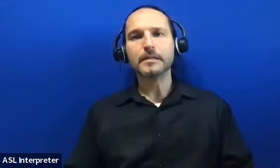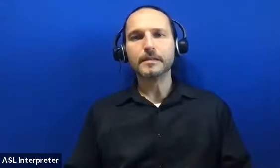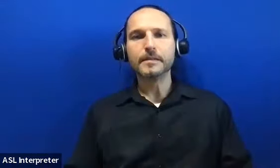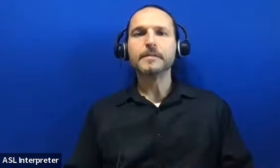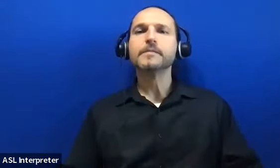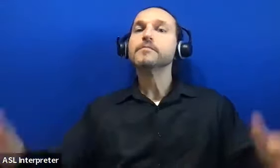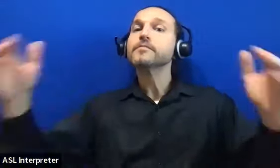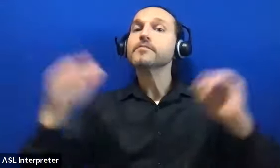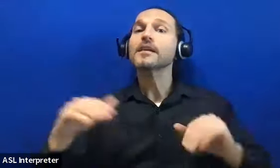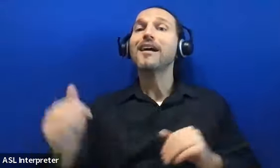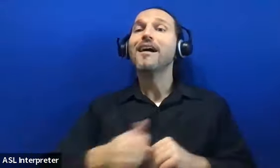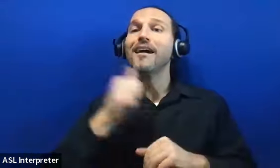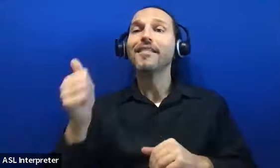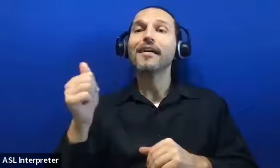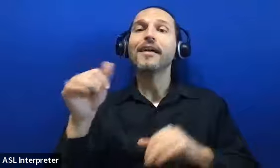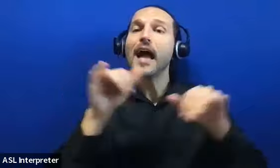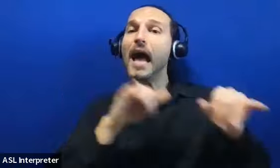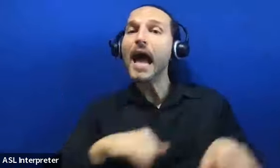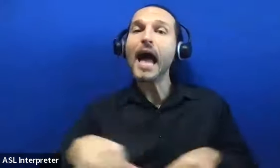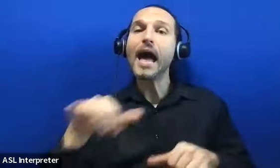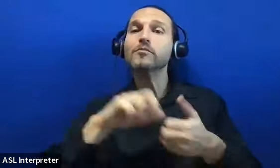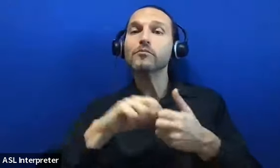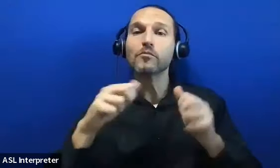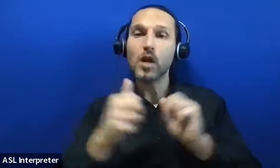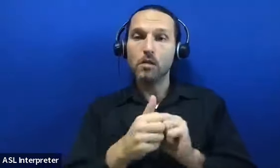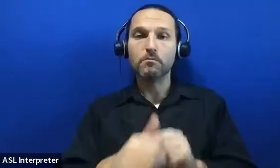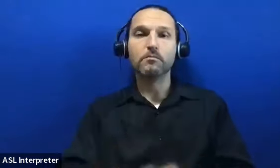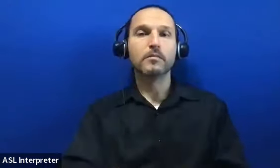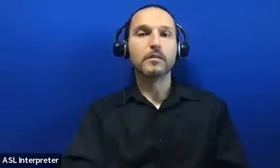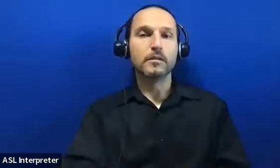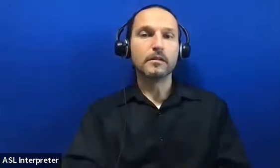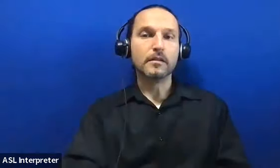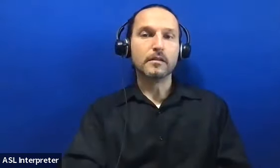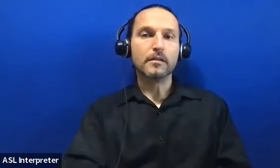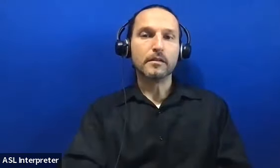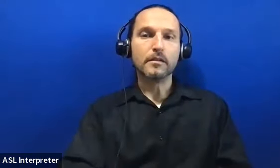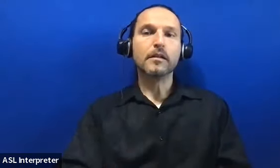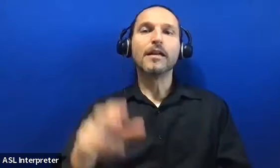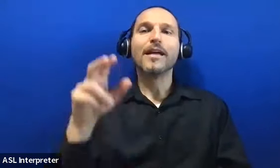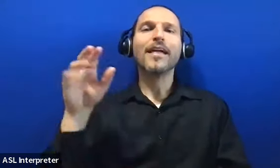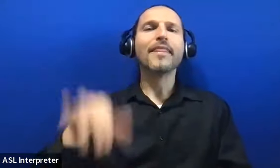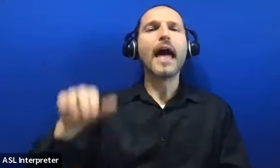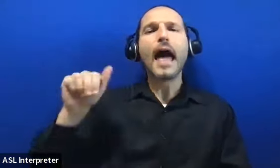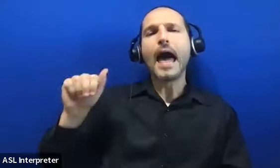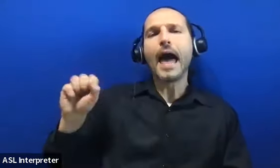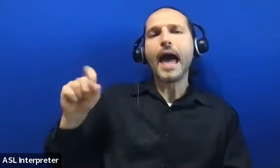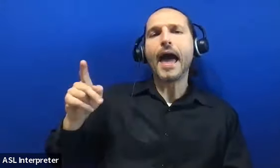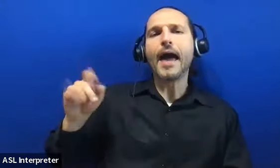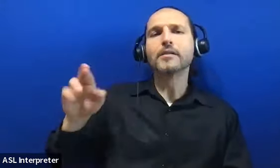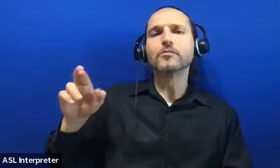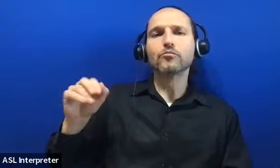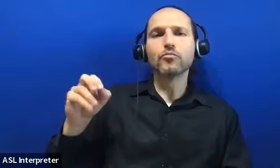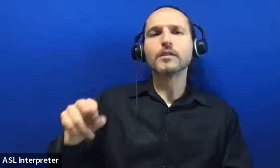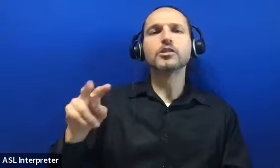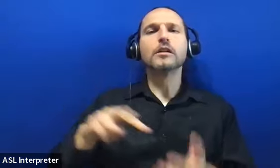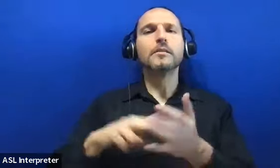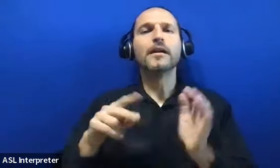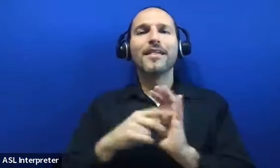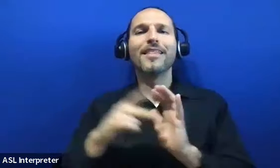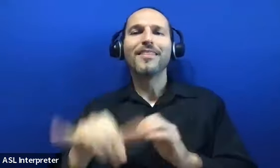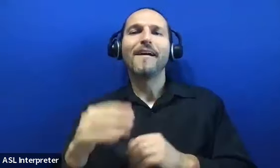Number 4, another common feeding and swallowing problem in charge is aspiration. Aspiration is when food